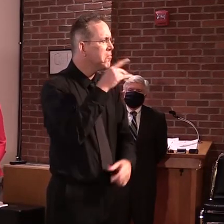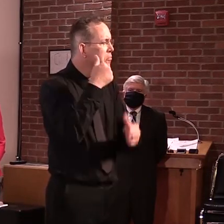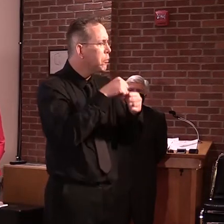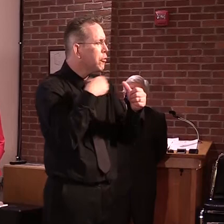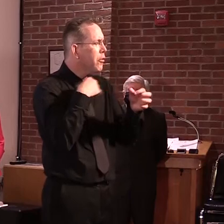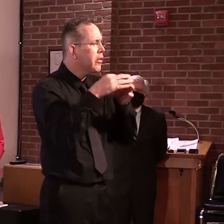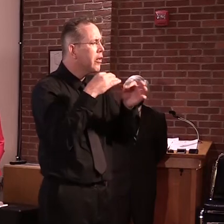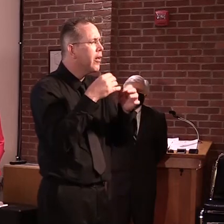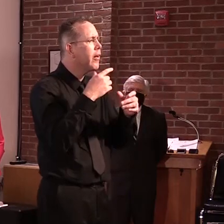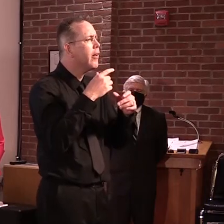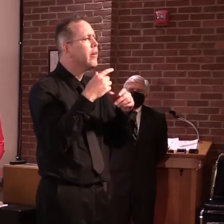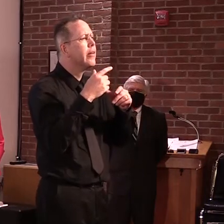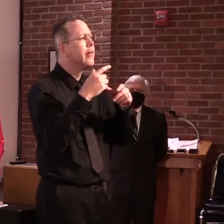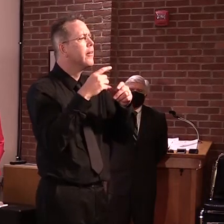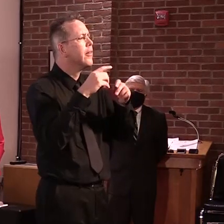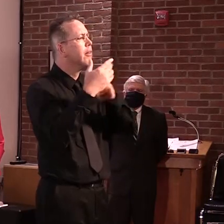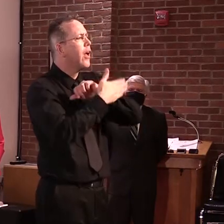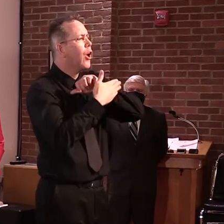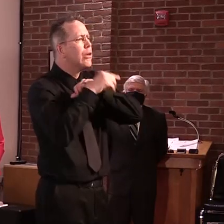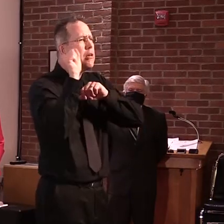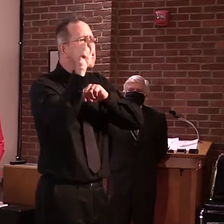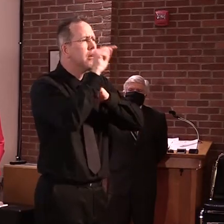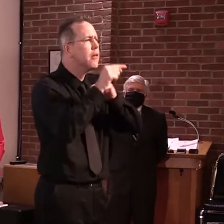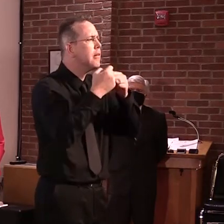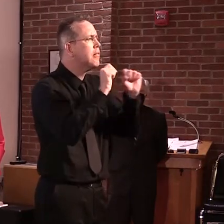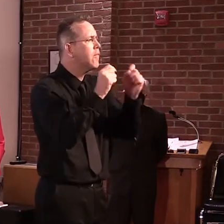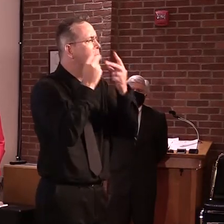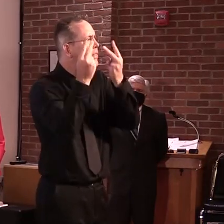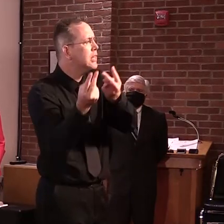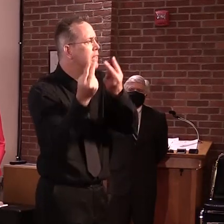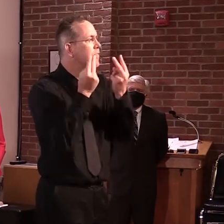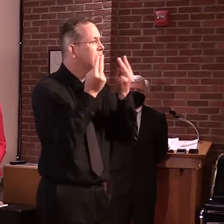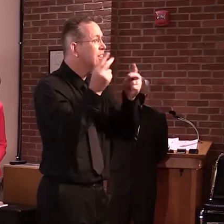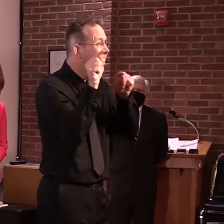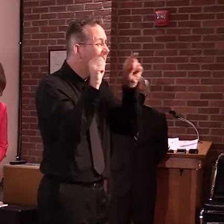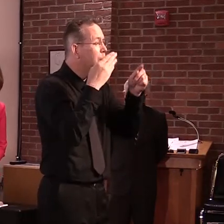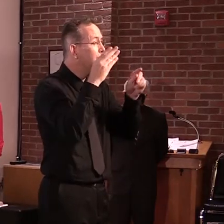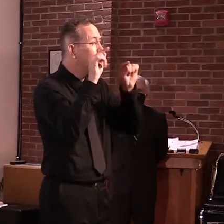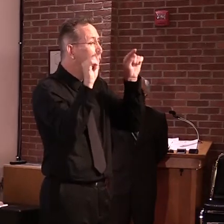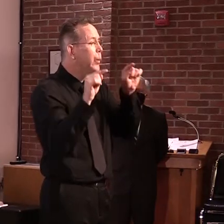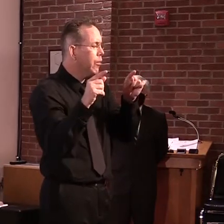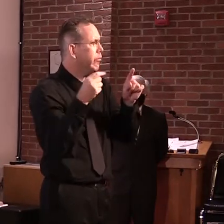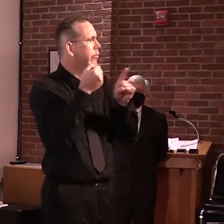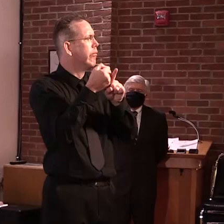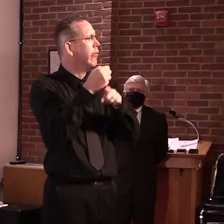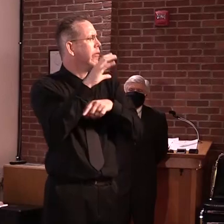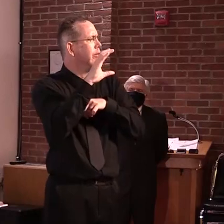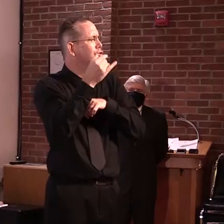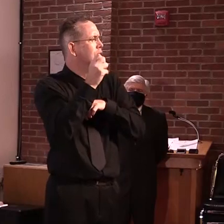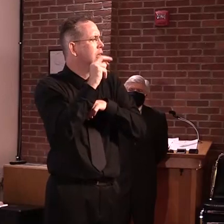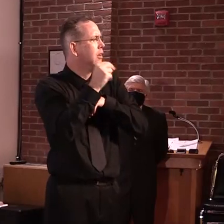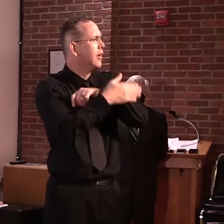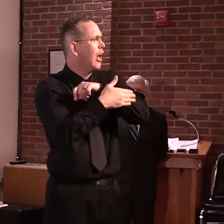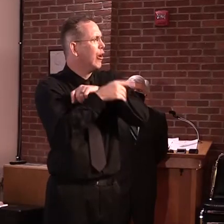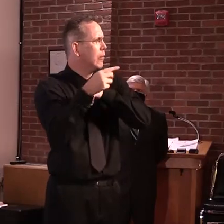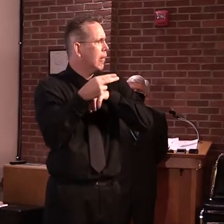know, if so, why is it not safe to travel to, say, Albany County, New York?